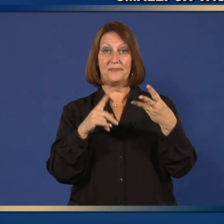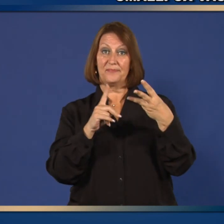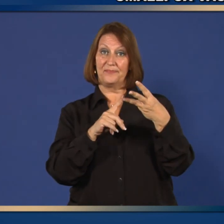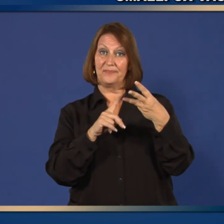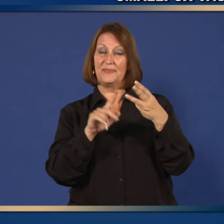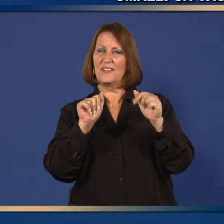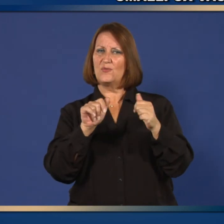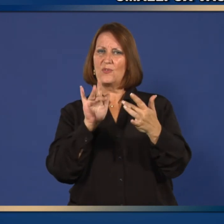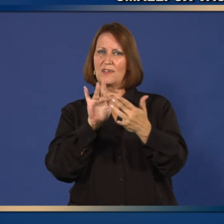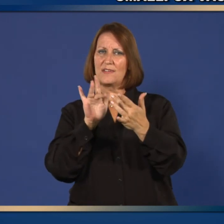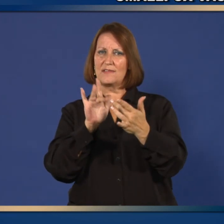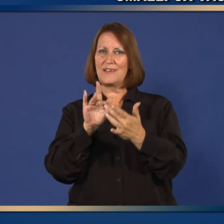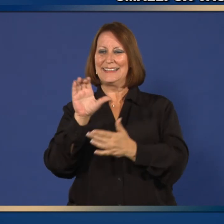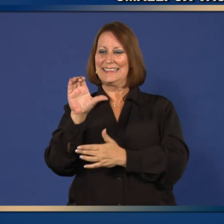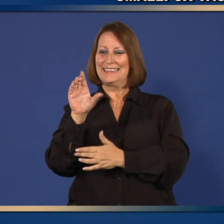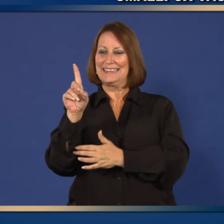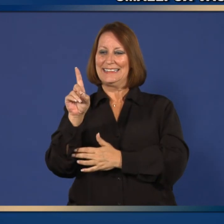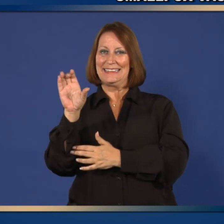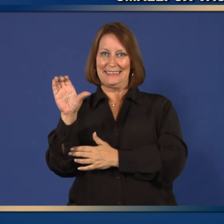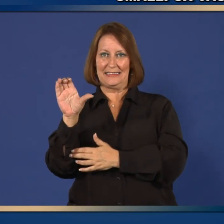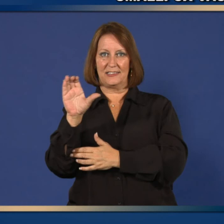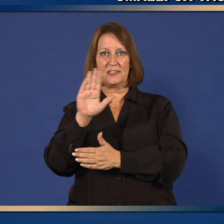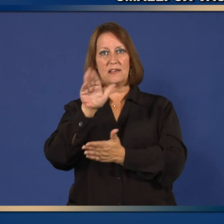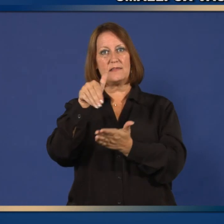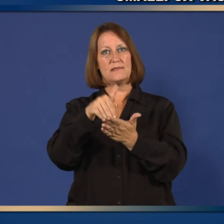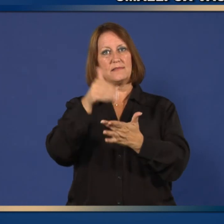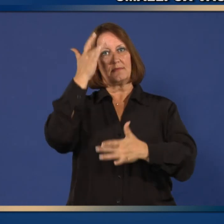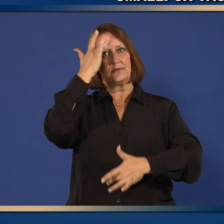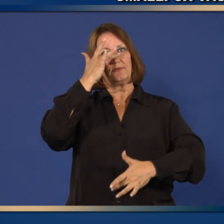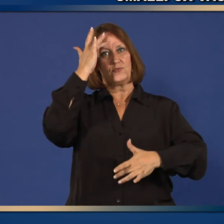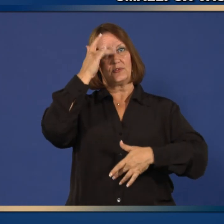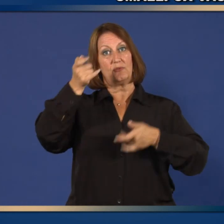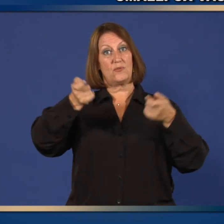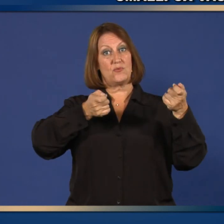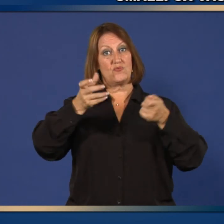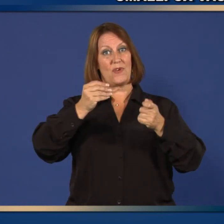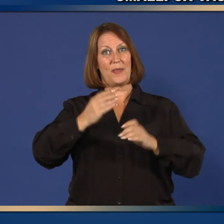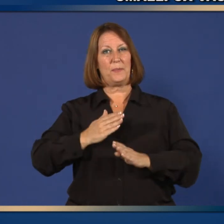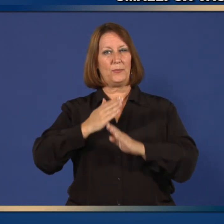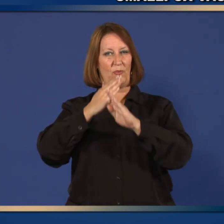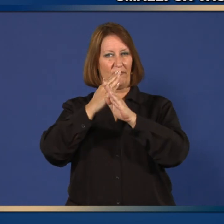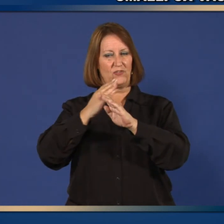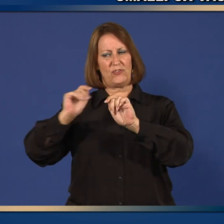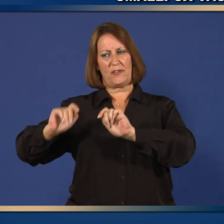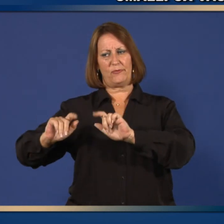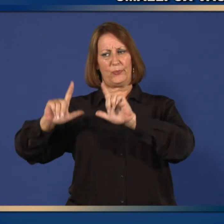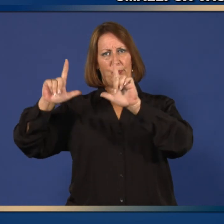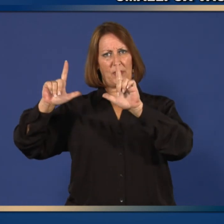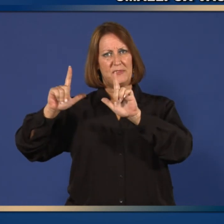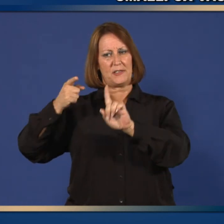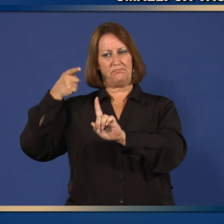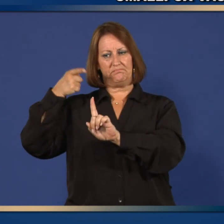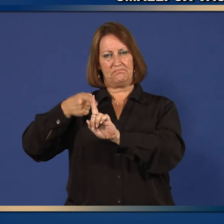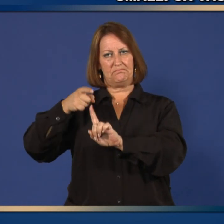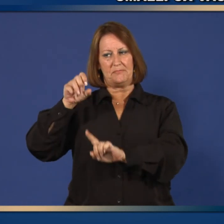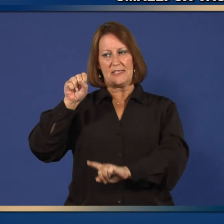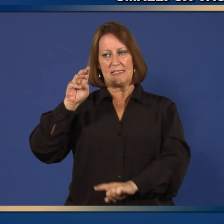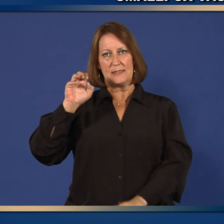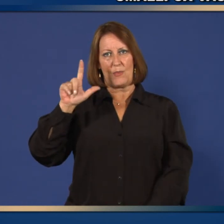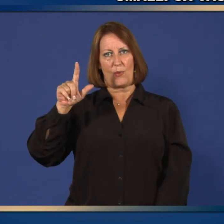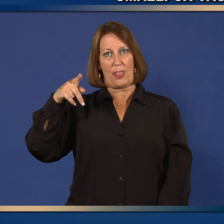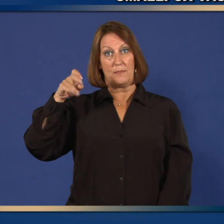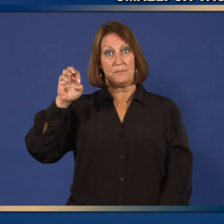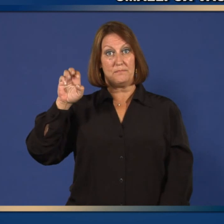Visit the Centers for Disease Control and Prevention, or CDC, smallpox website